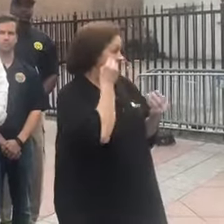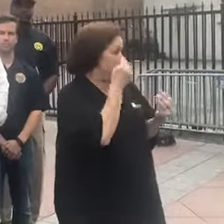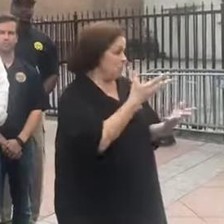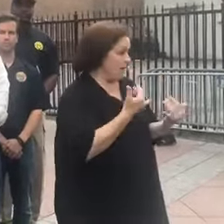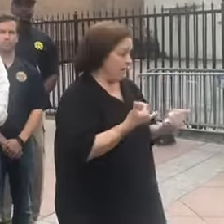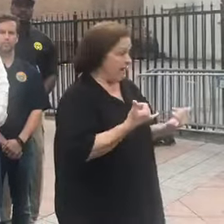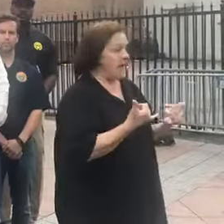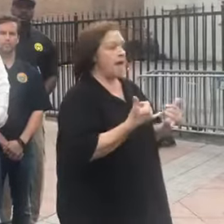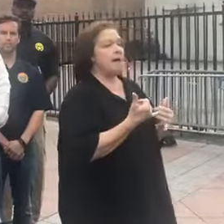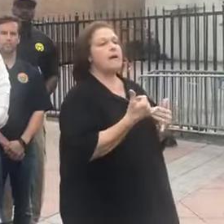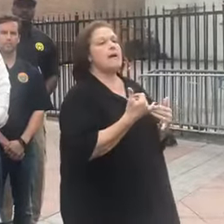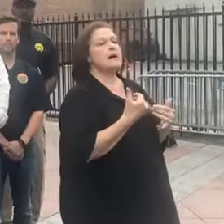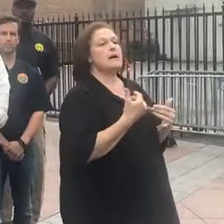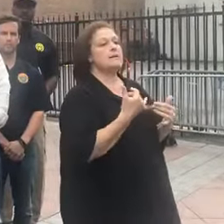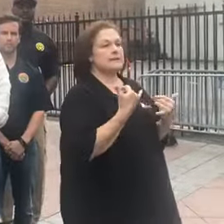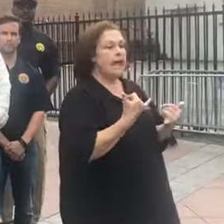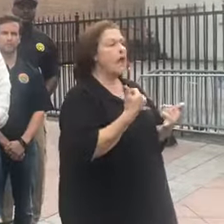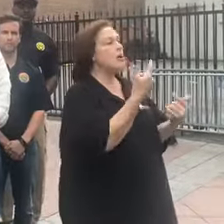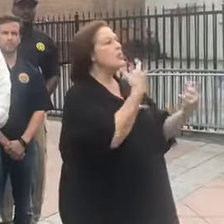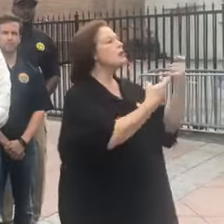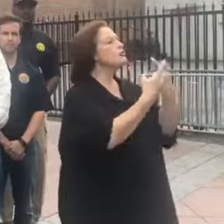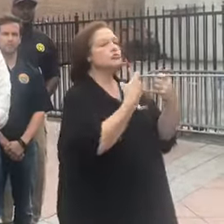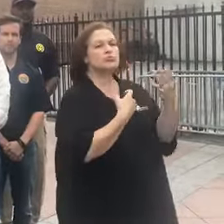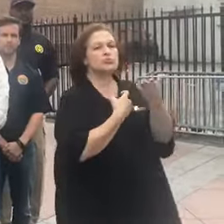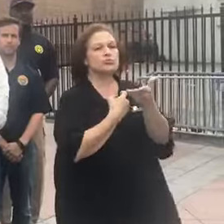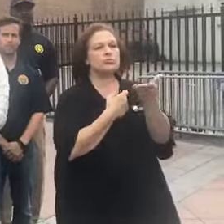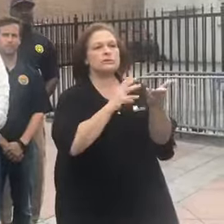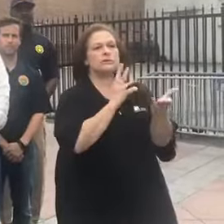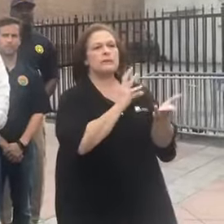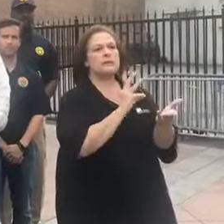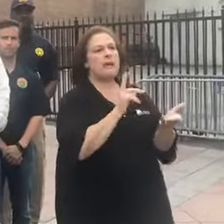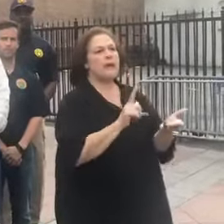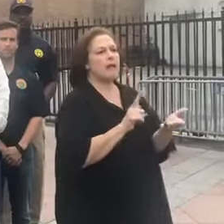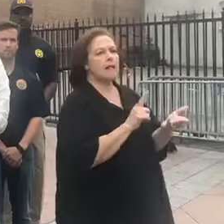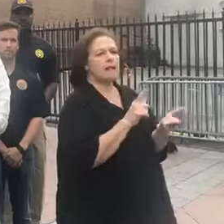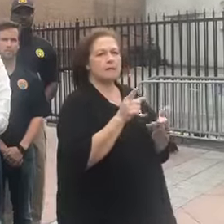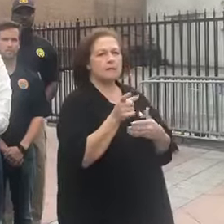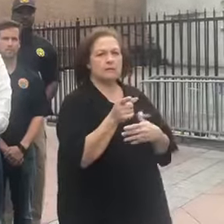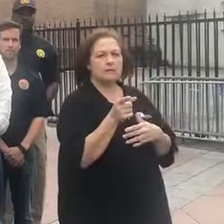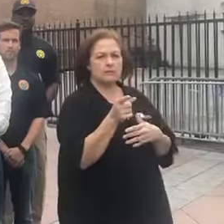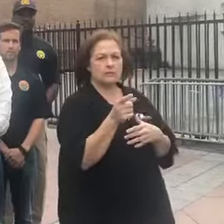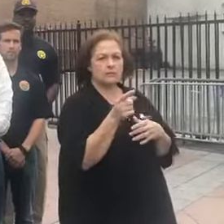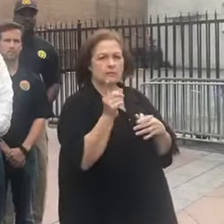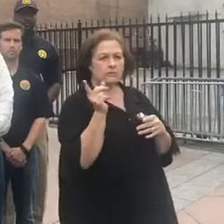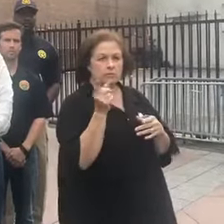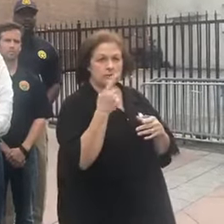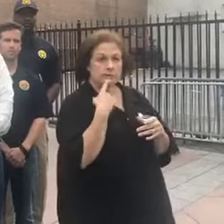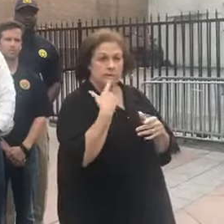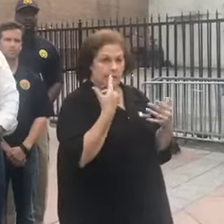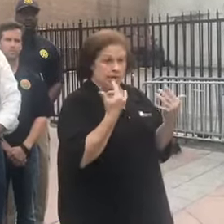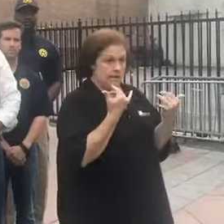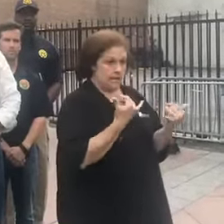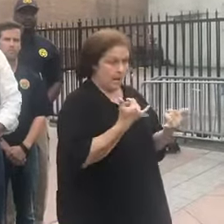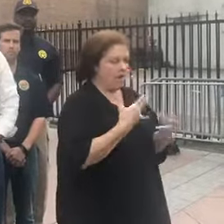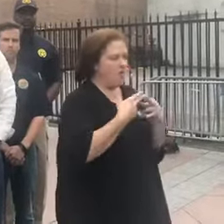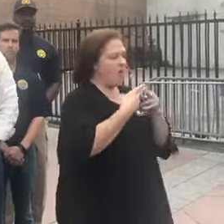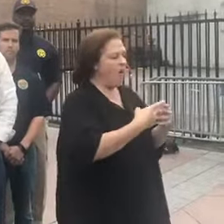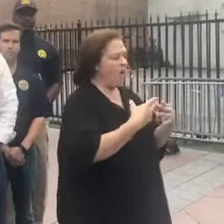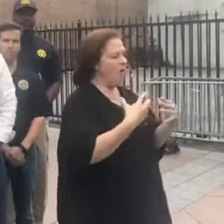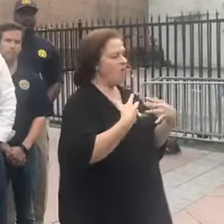time. And so we'll move into questions. Latanya, WWL. With it now being a recovery